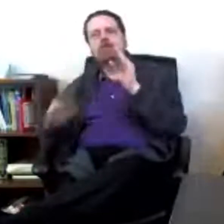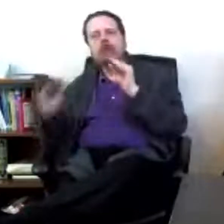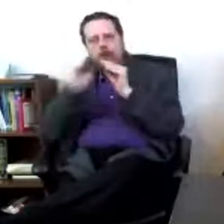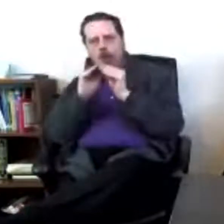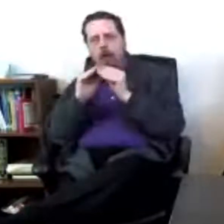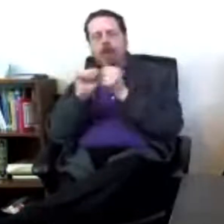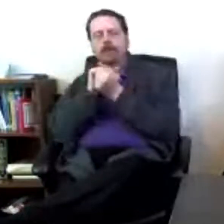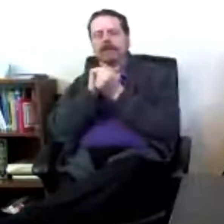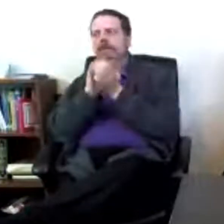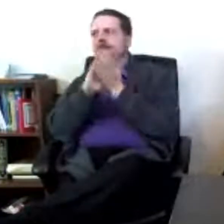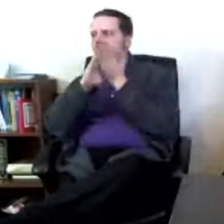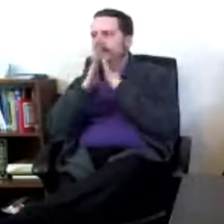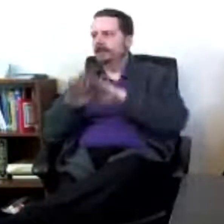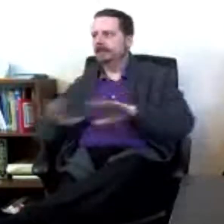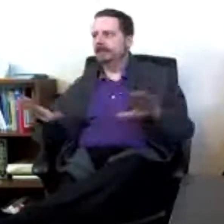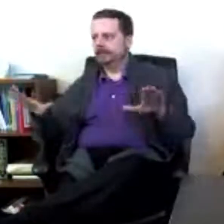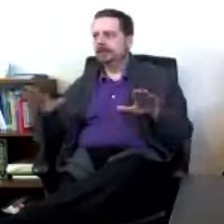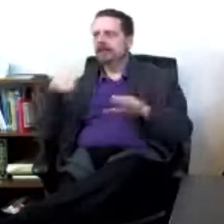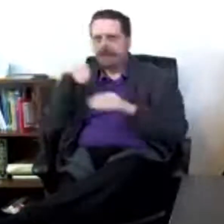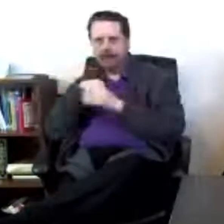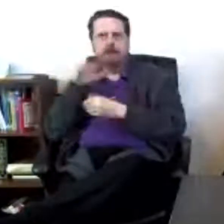received with peace in paradise.